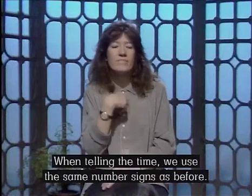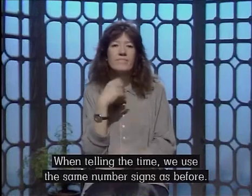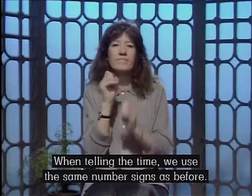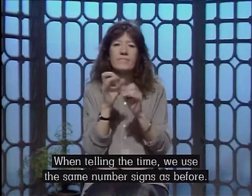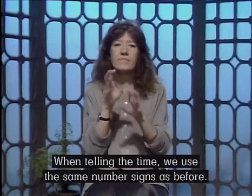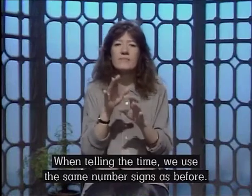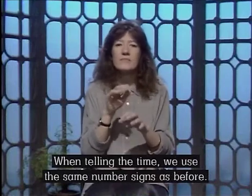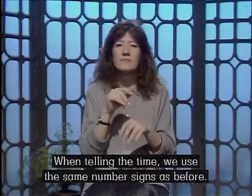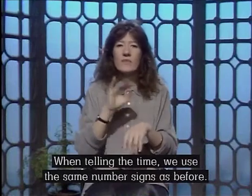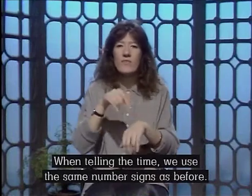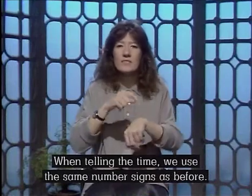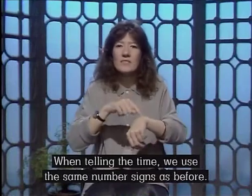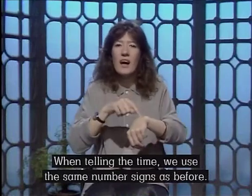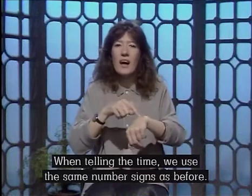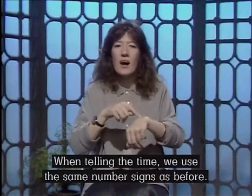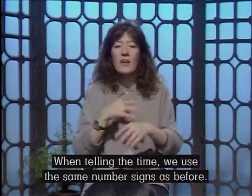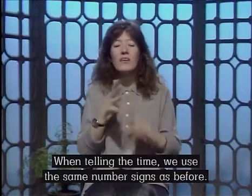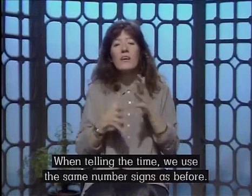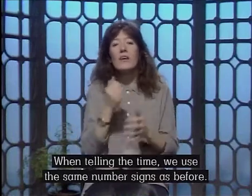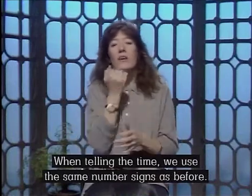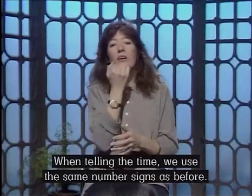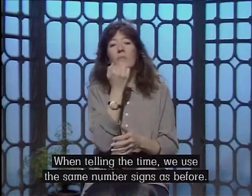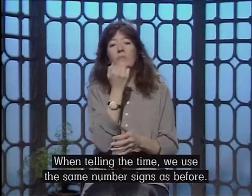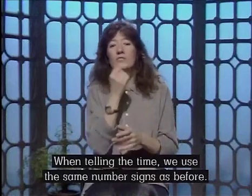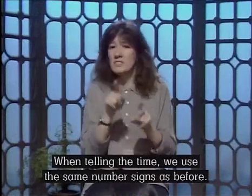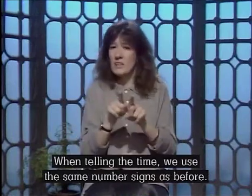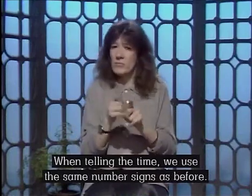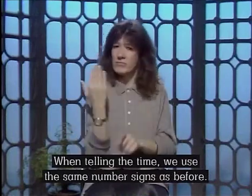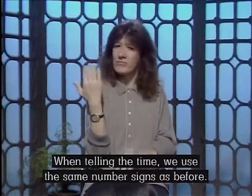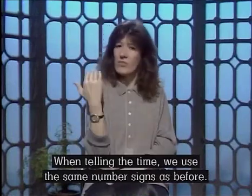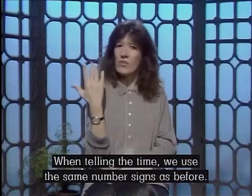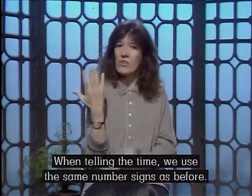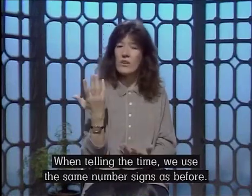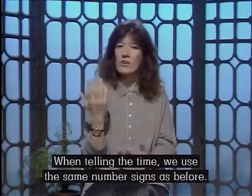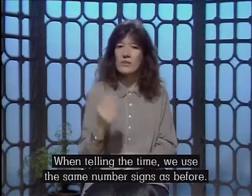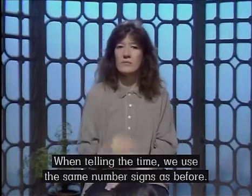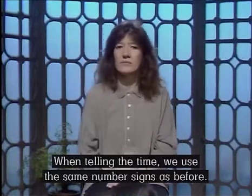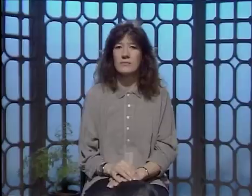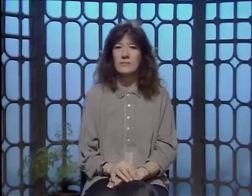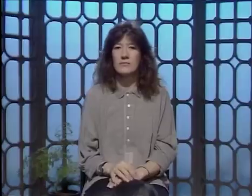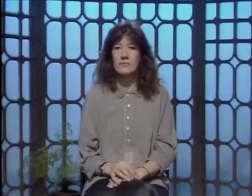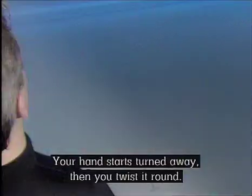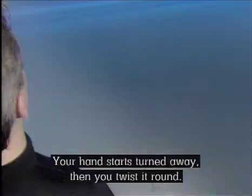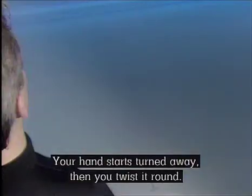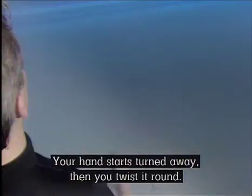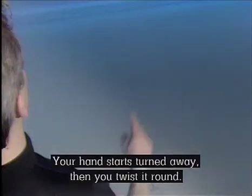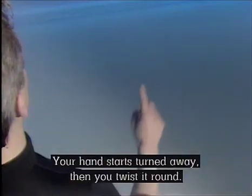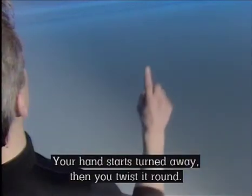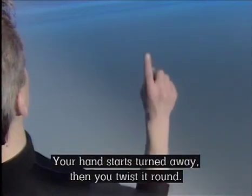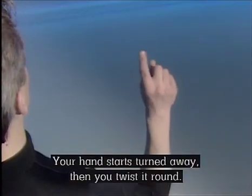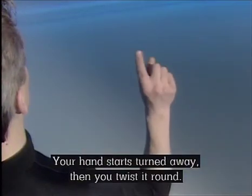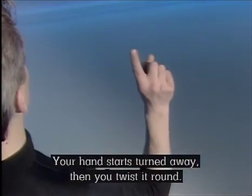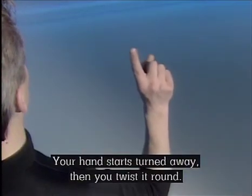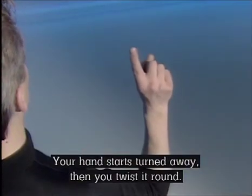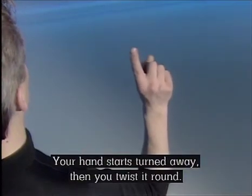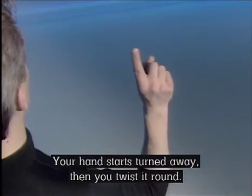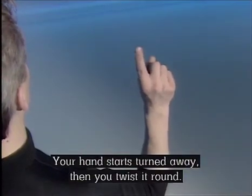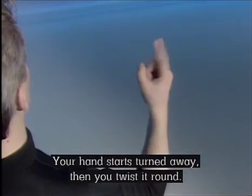When we're telling the time, we use the same number signs as before. You start with your hand turned away from you,